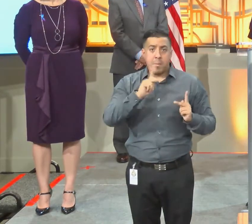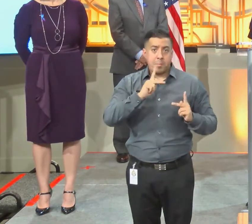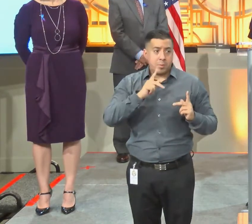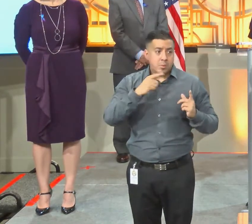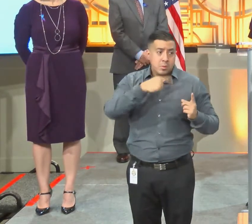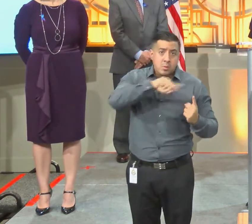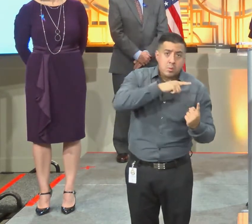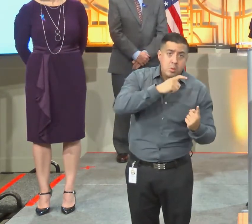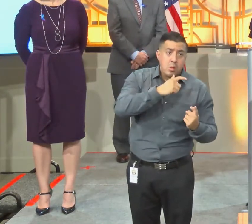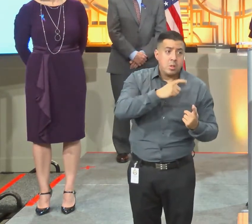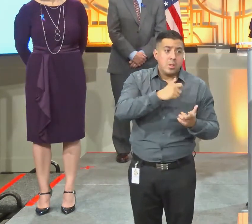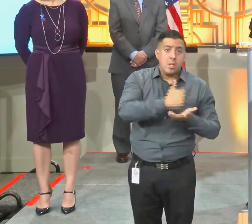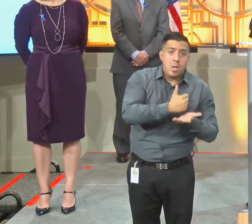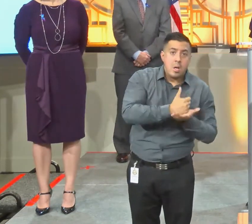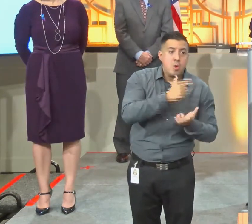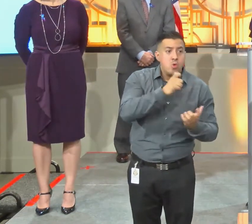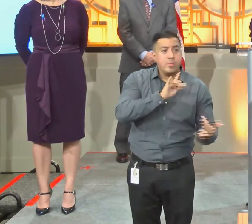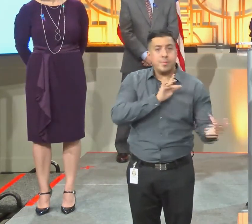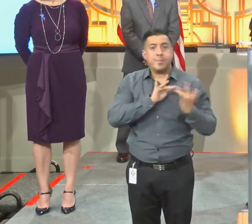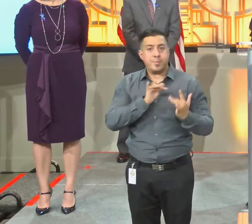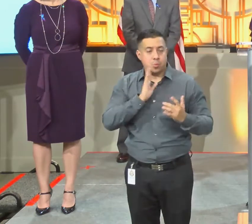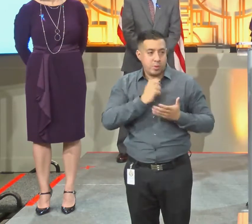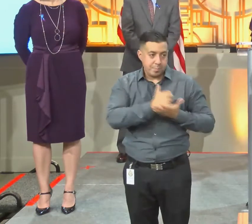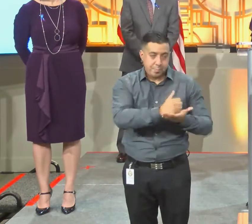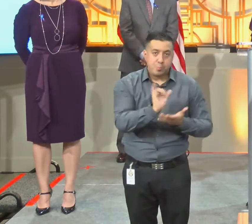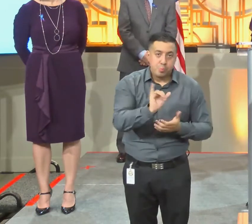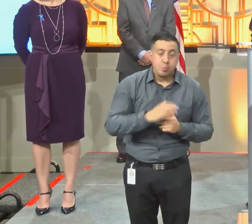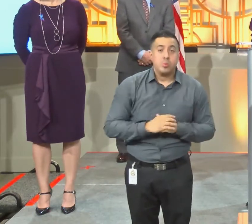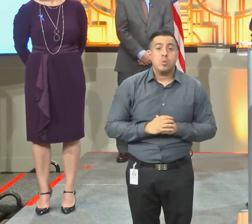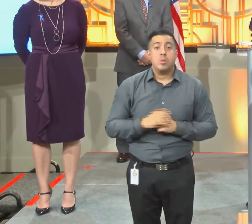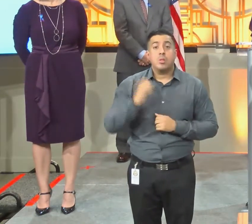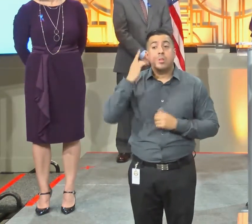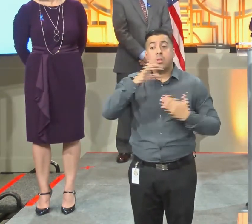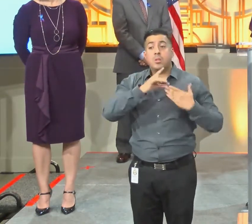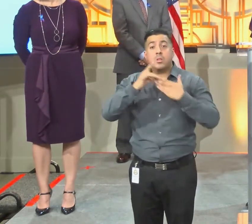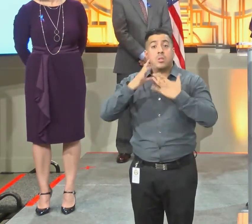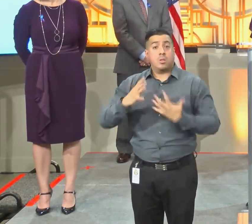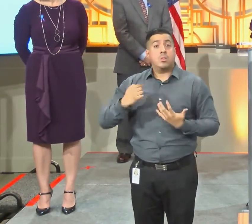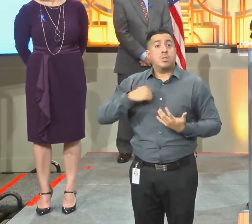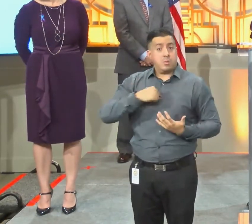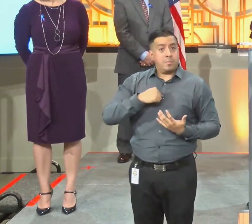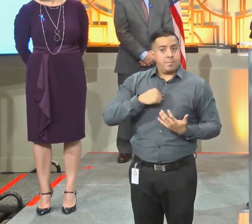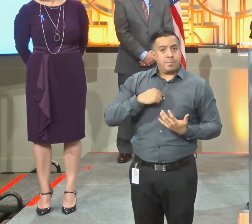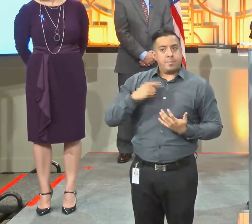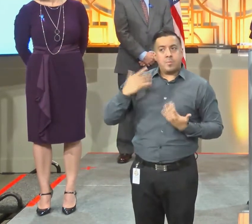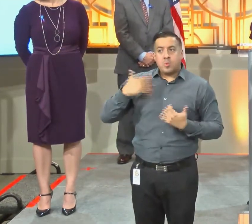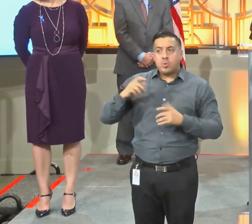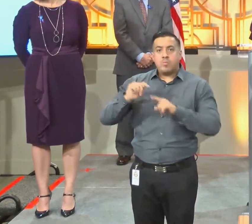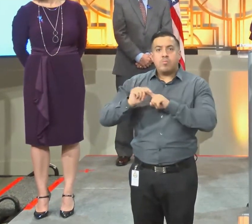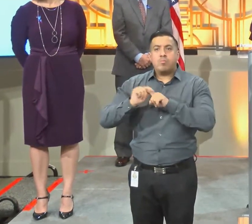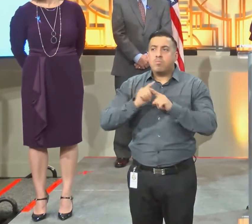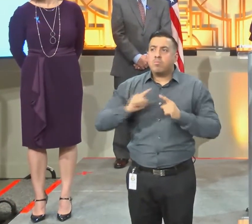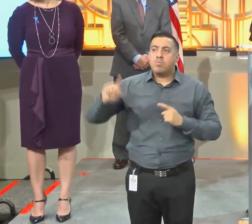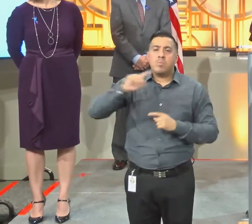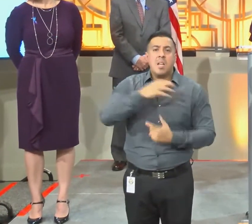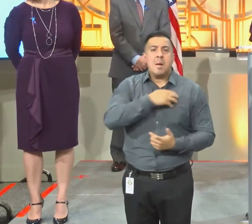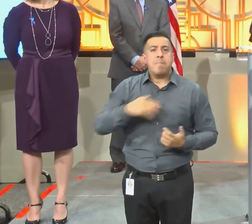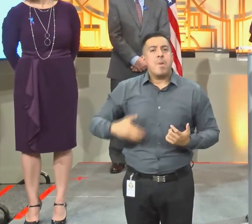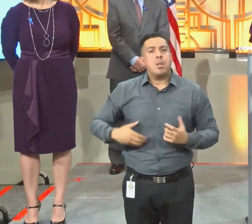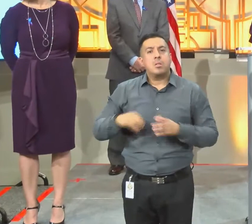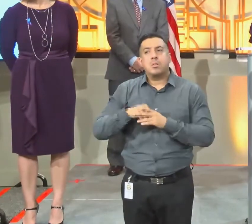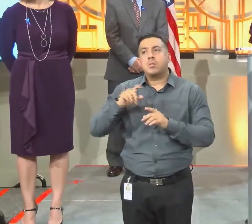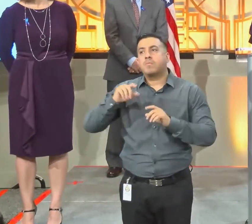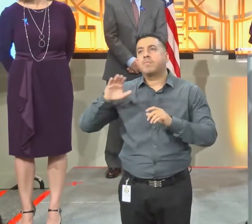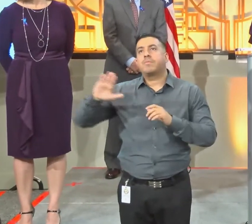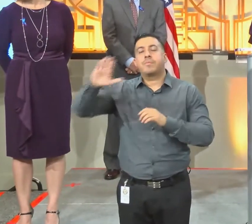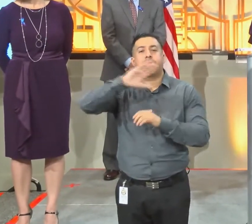and that conduct outreach. And as a leader, the office has been asked to train mayors' offices across the